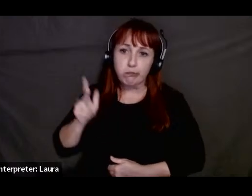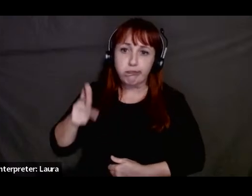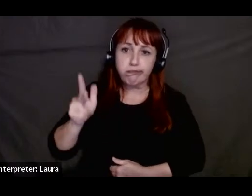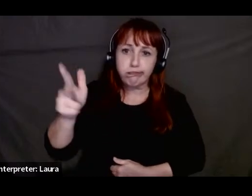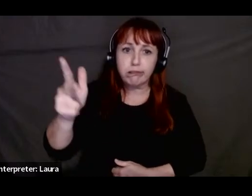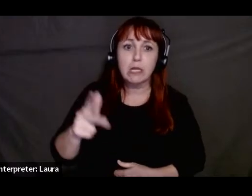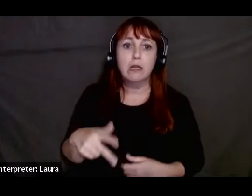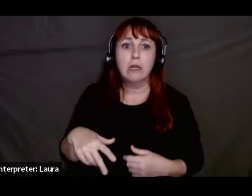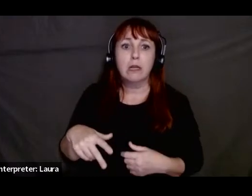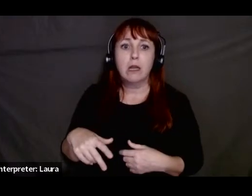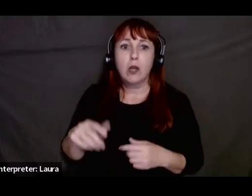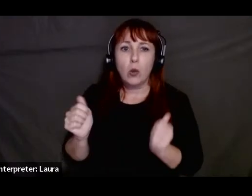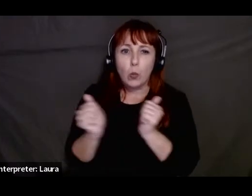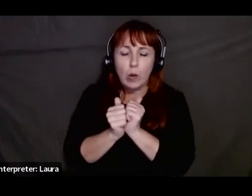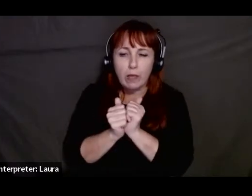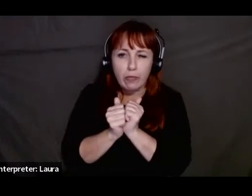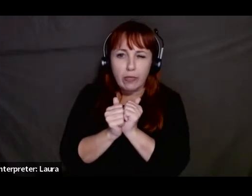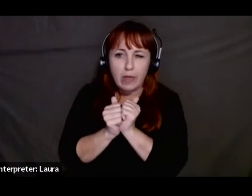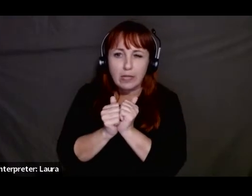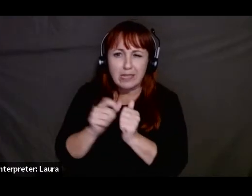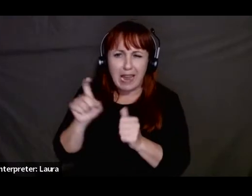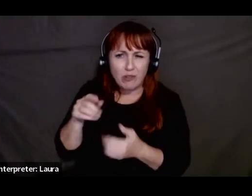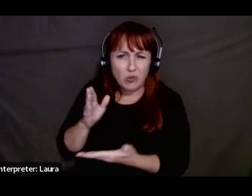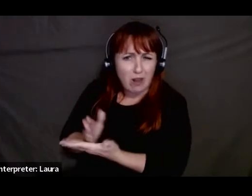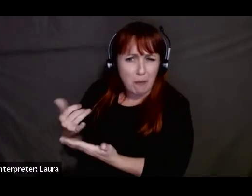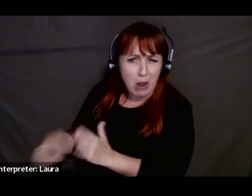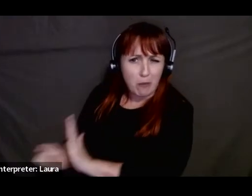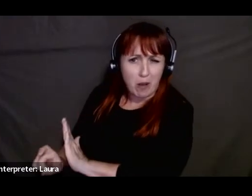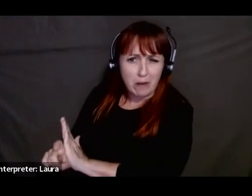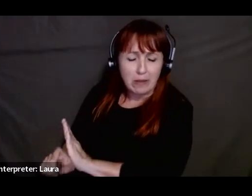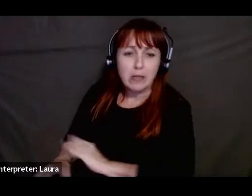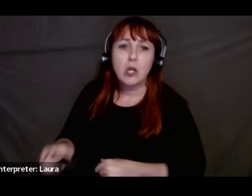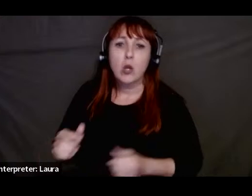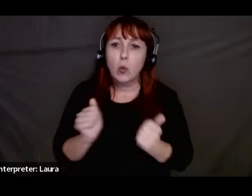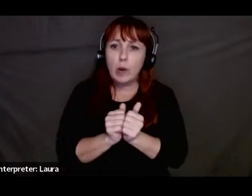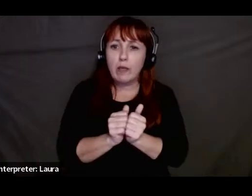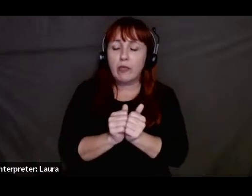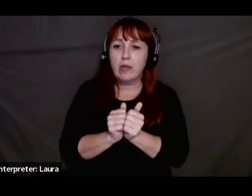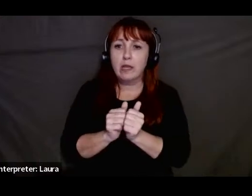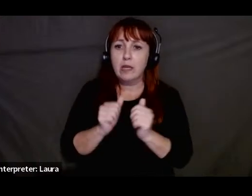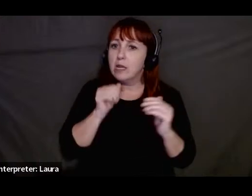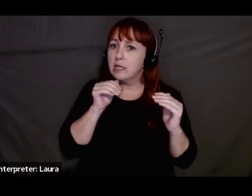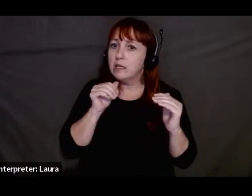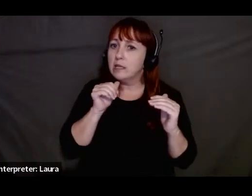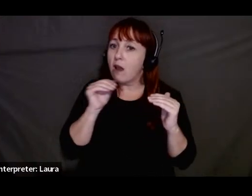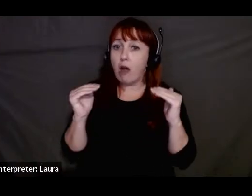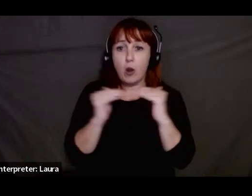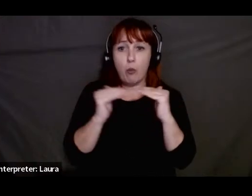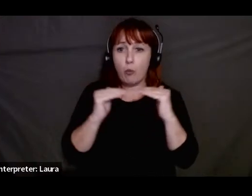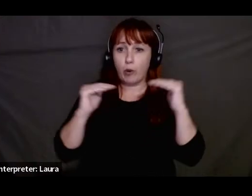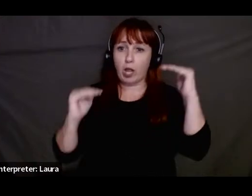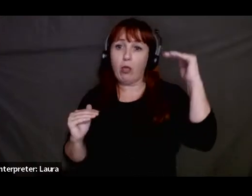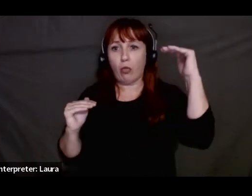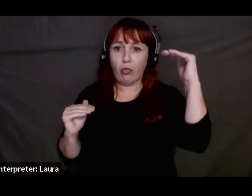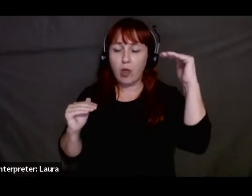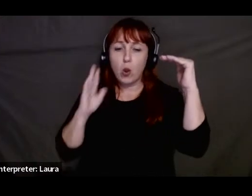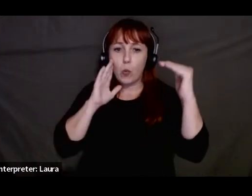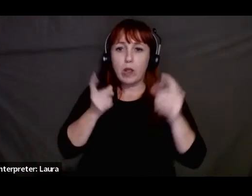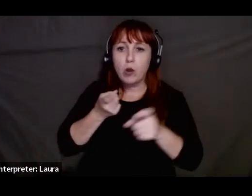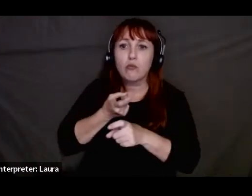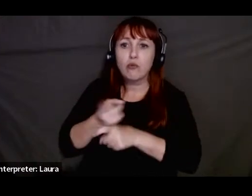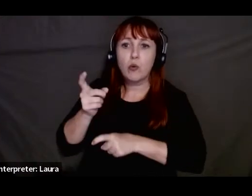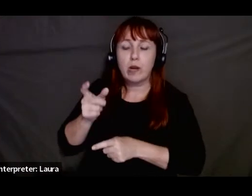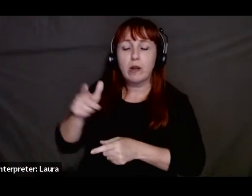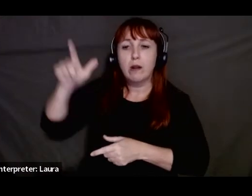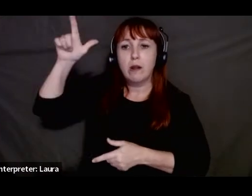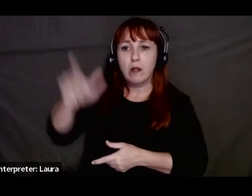disproportionately disproportionately affect low-income